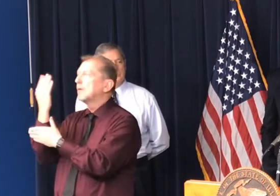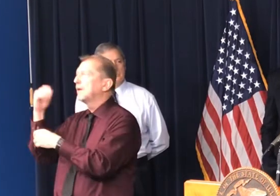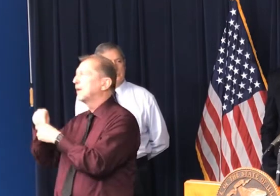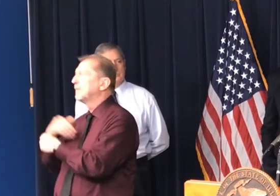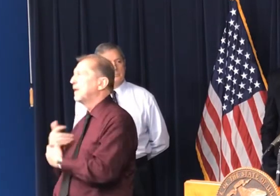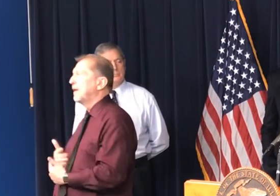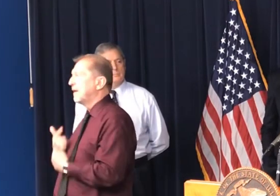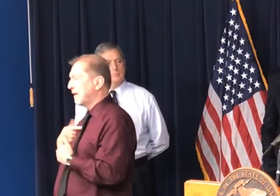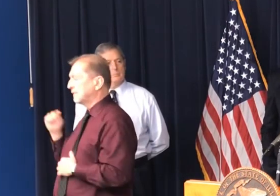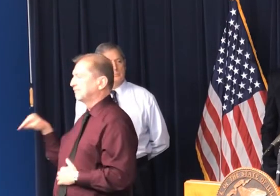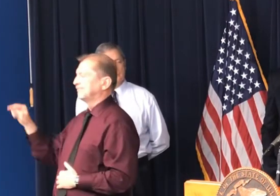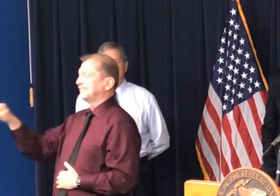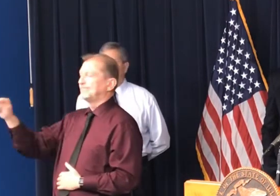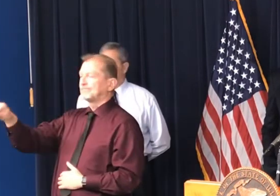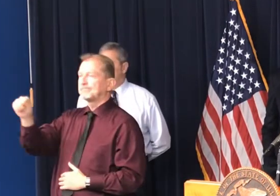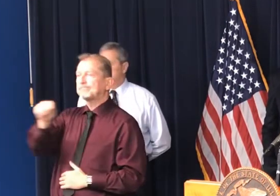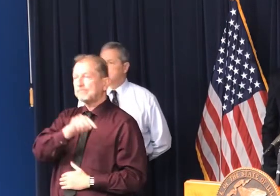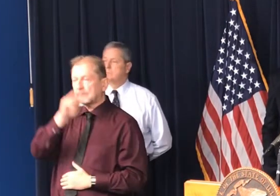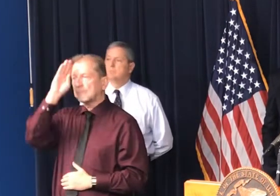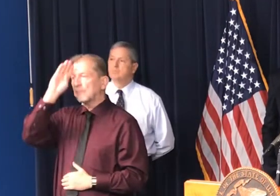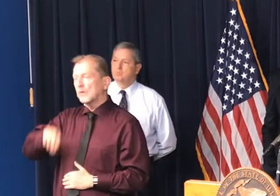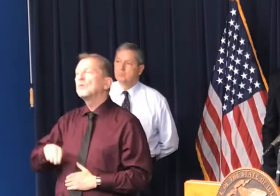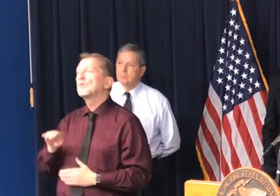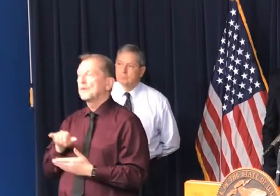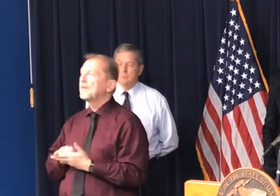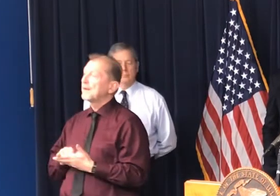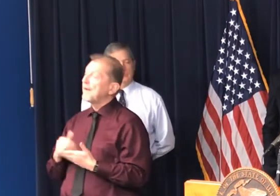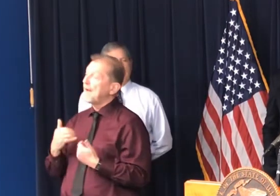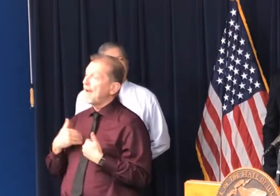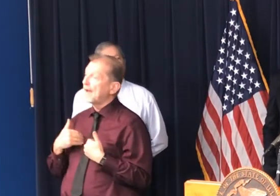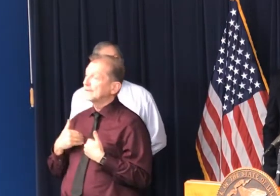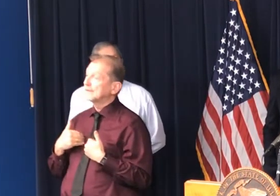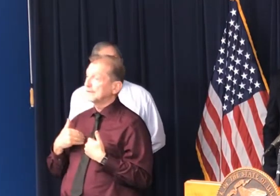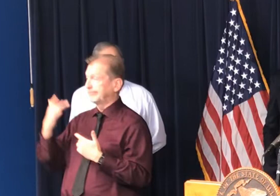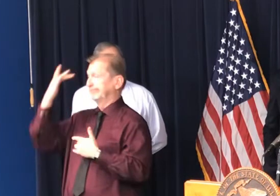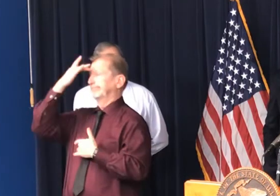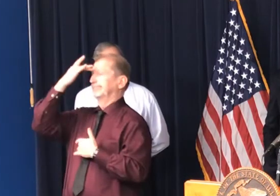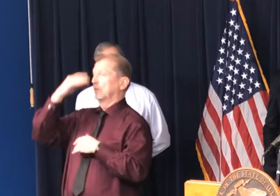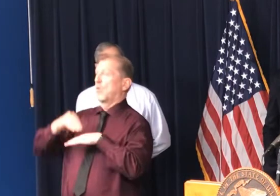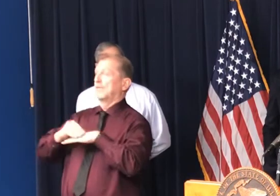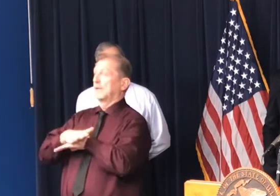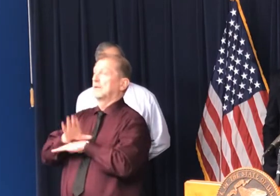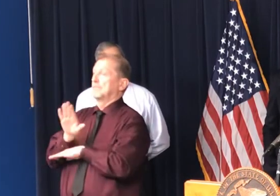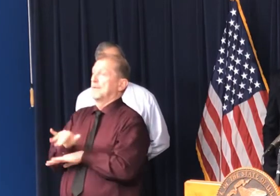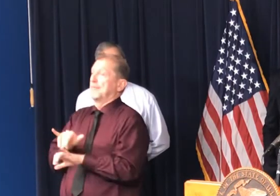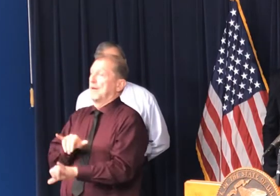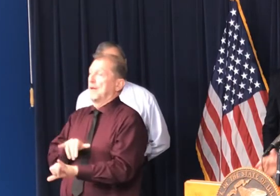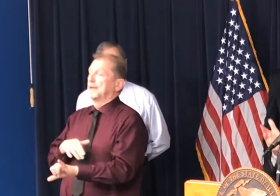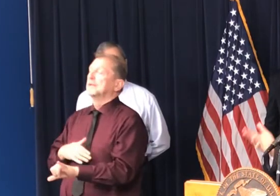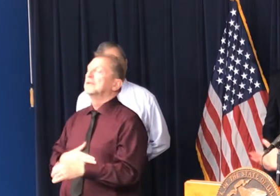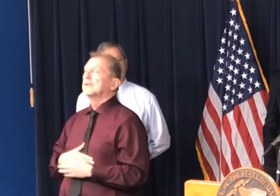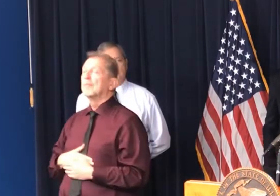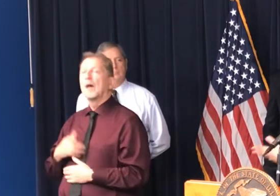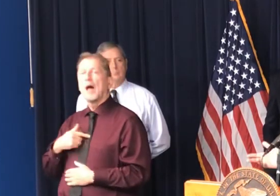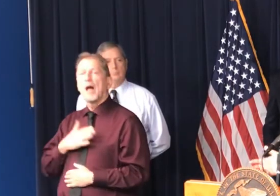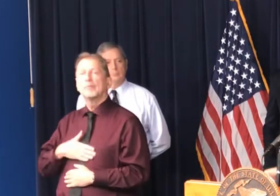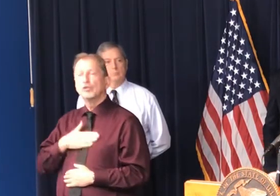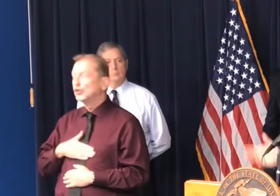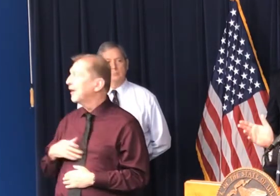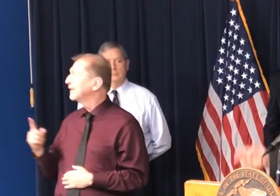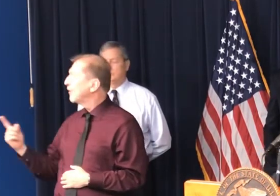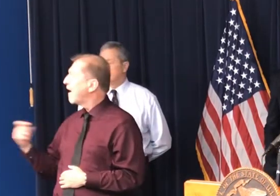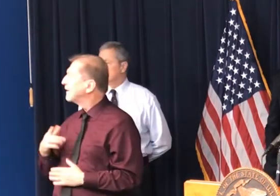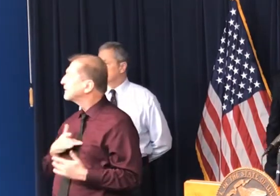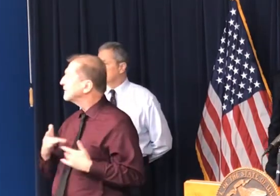life, no doubt you know that has contracted this or is affected by it. So I appreciate